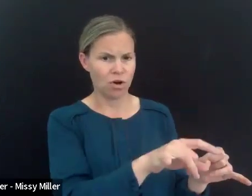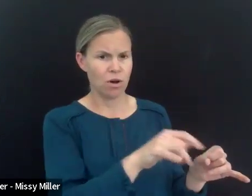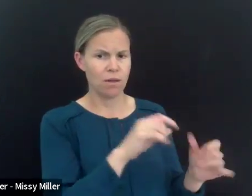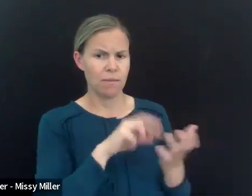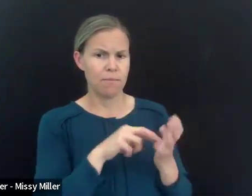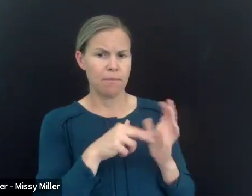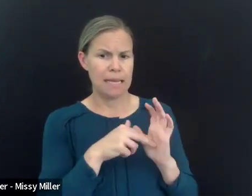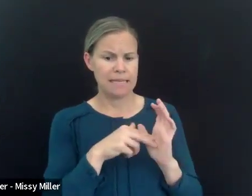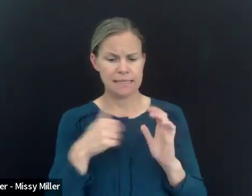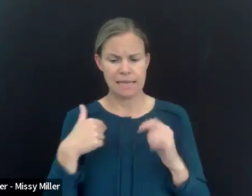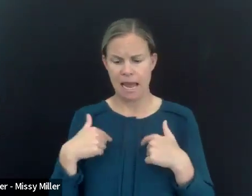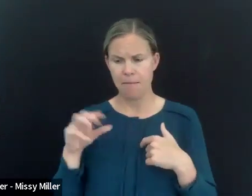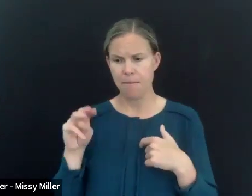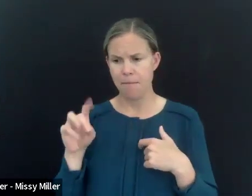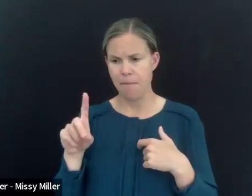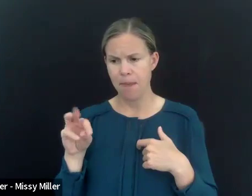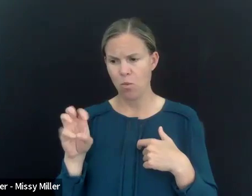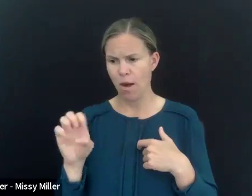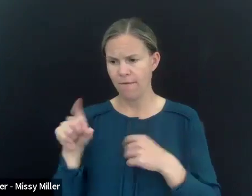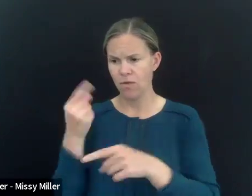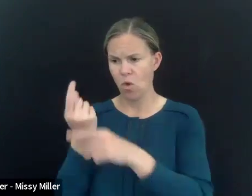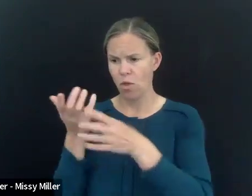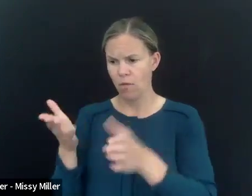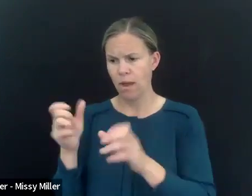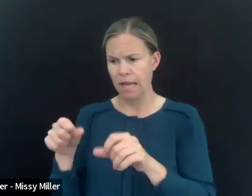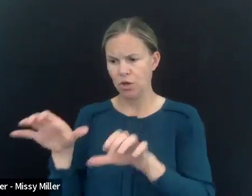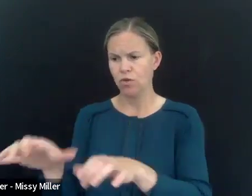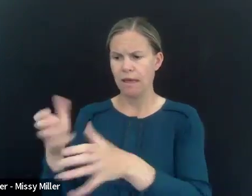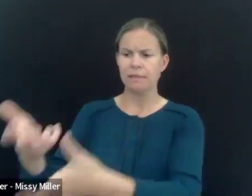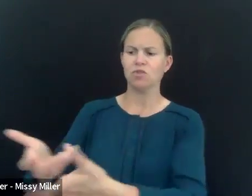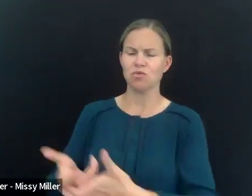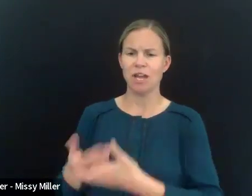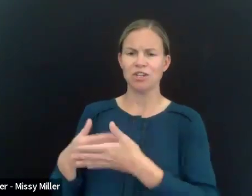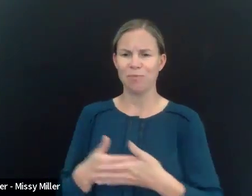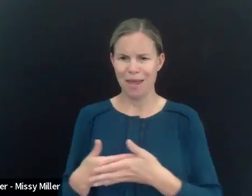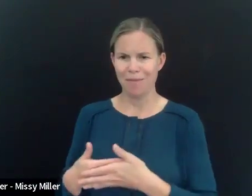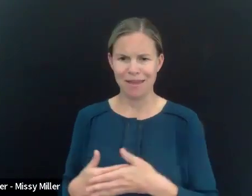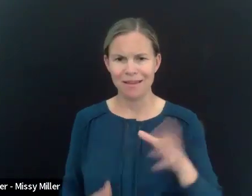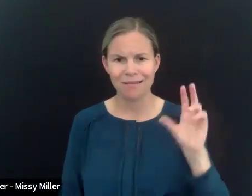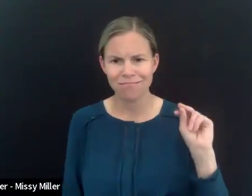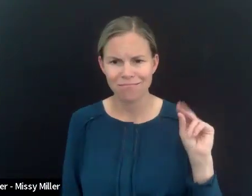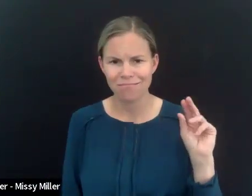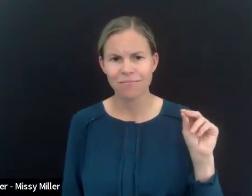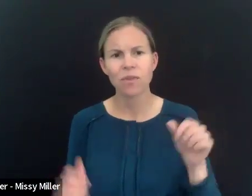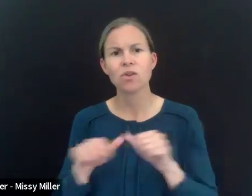catch a baby. That there are so many other roles that midwives are needed in,